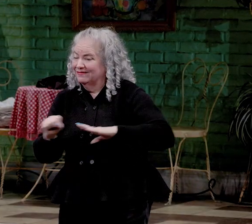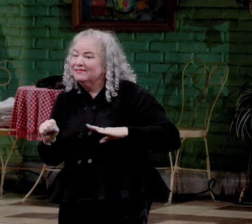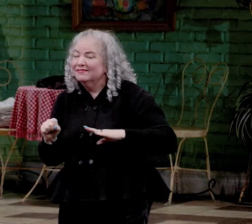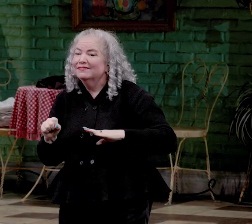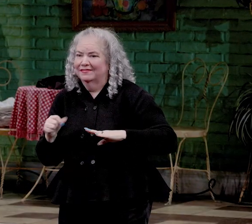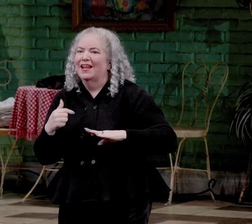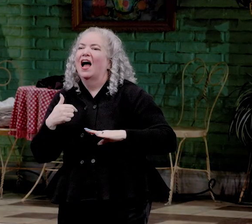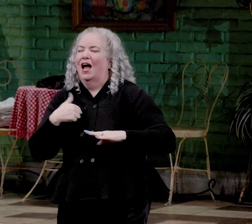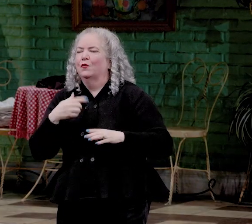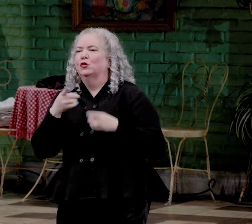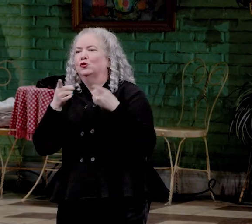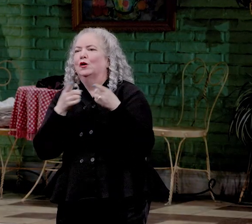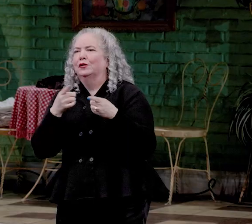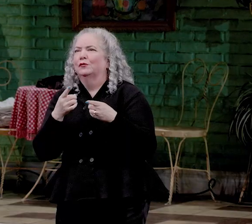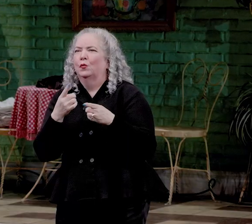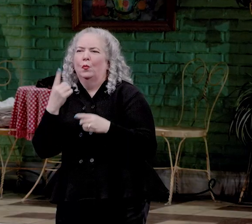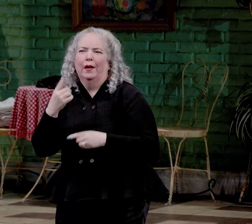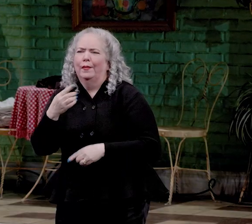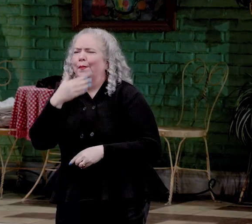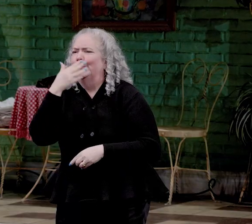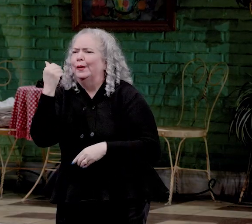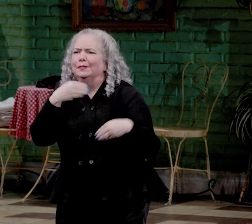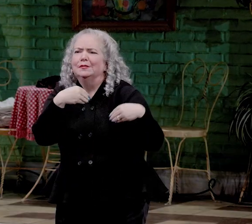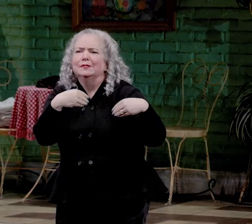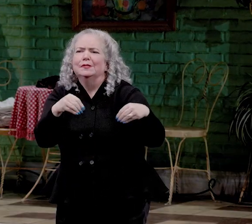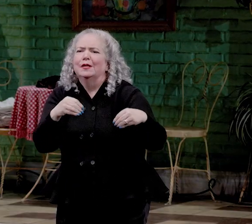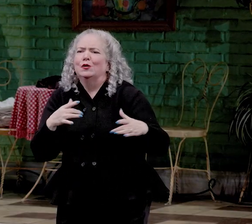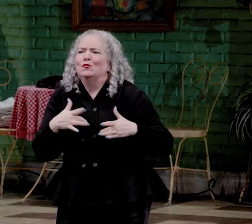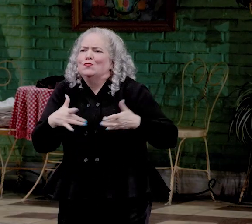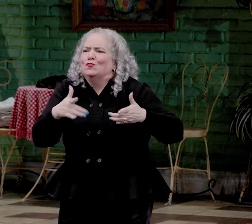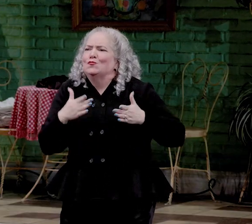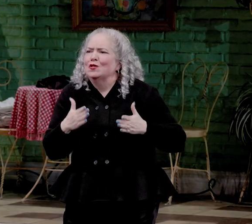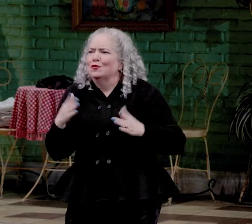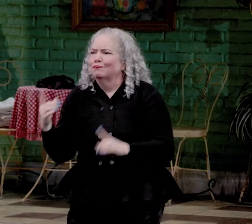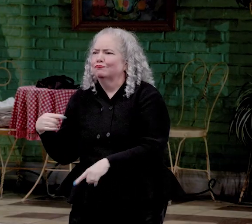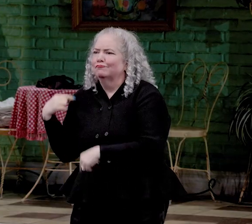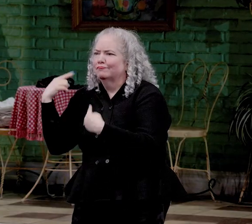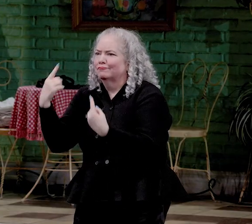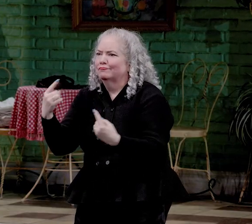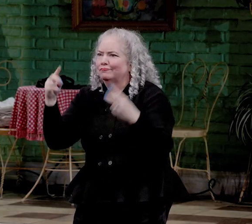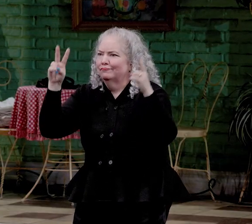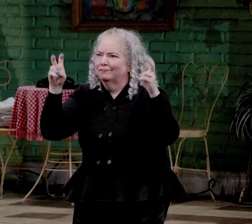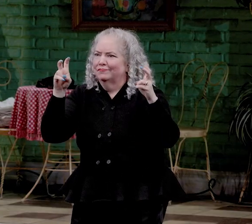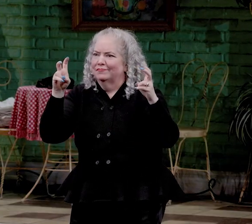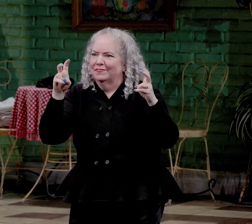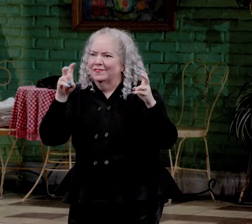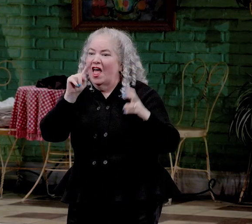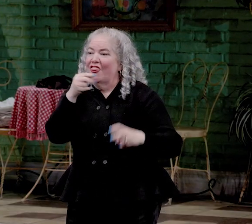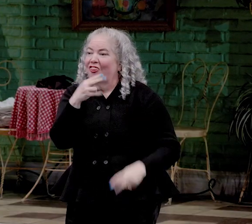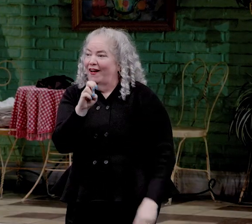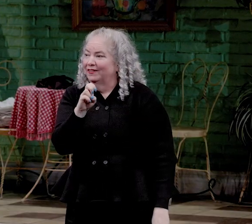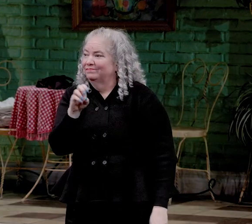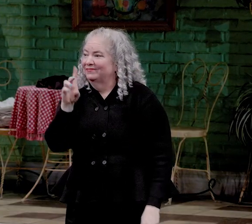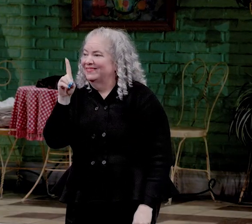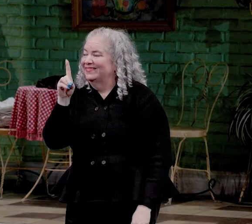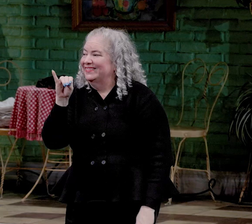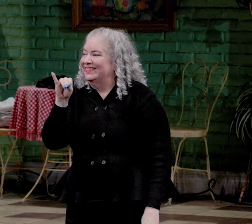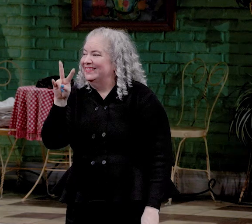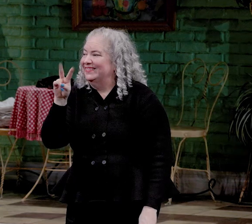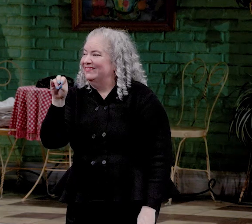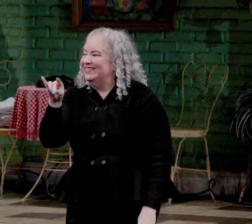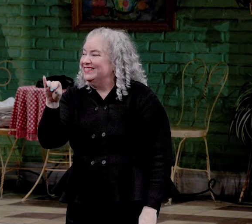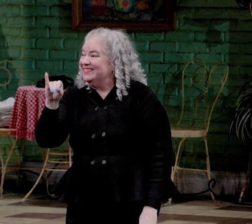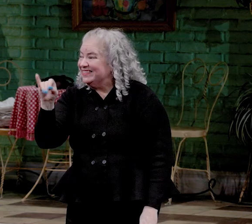will be directing one of the best-selling thrillers of all time, The Da Vinci Code.